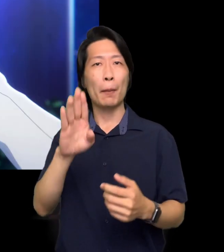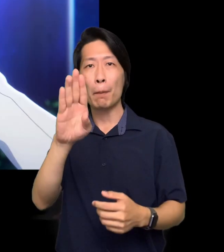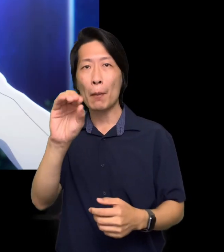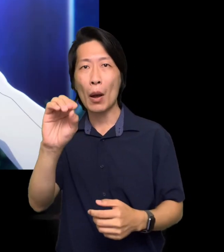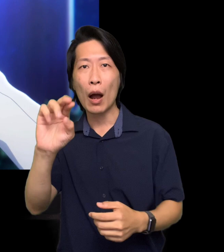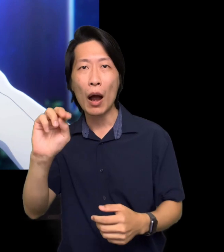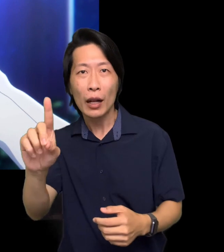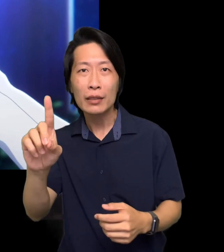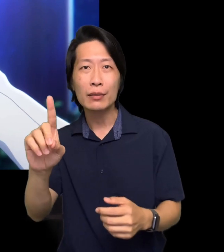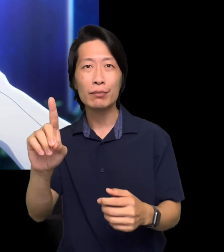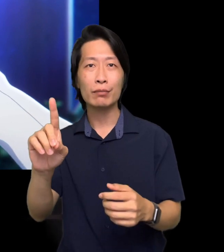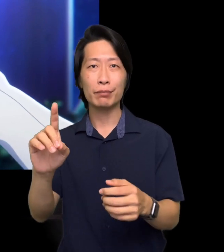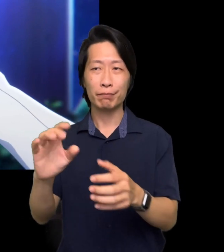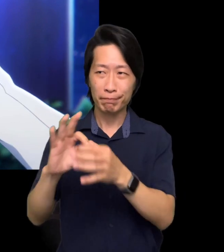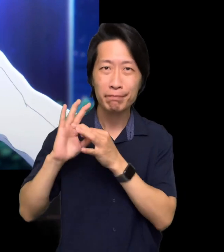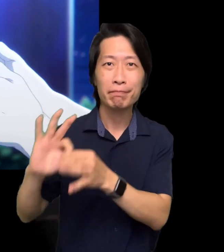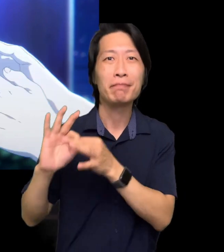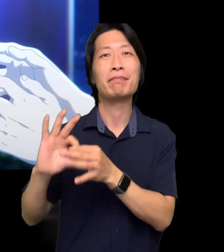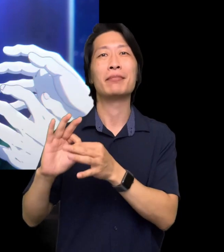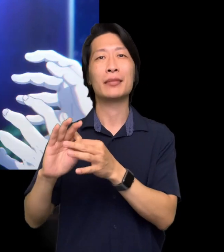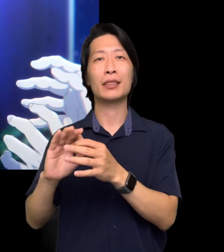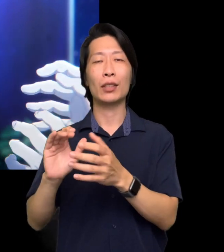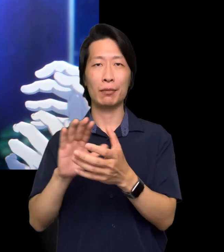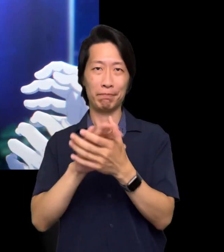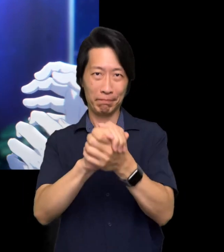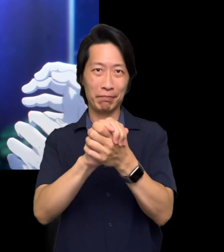we saw related to bonding.